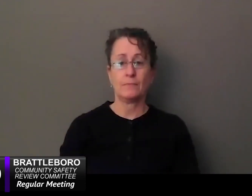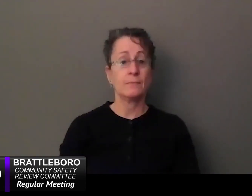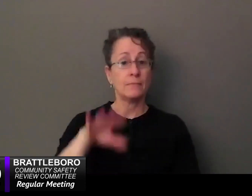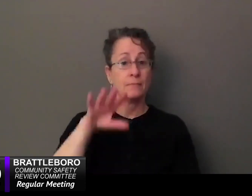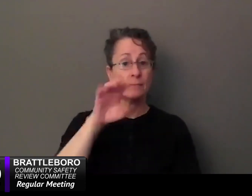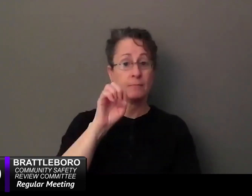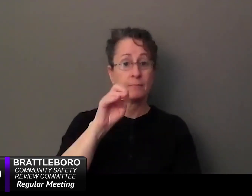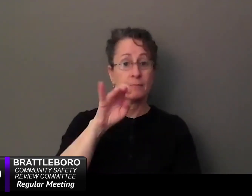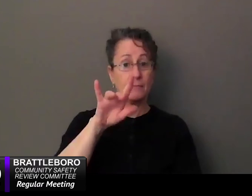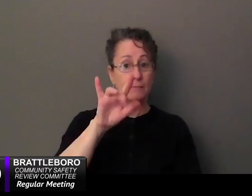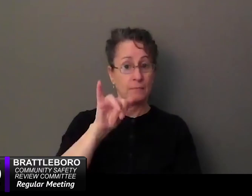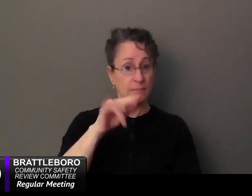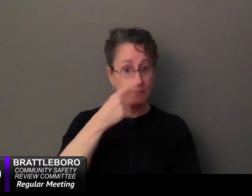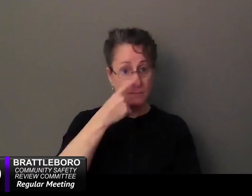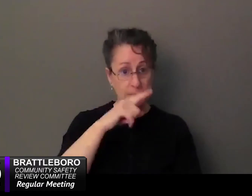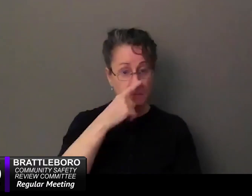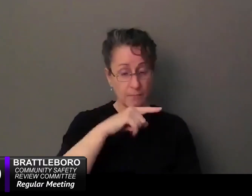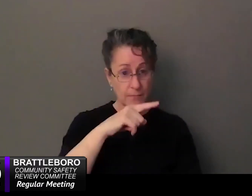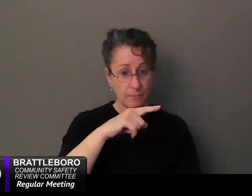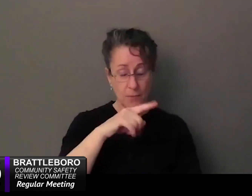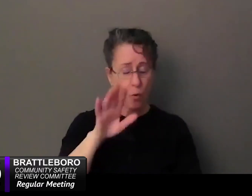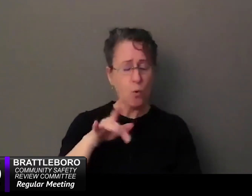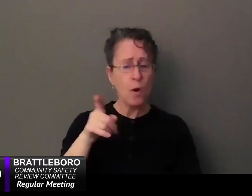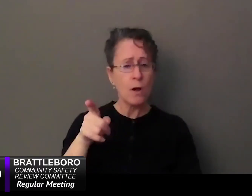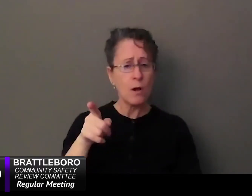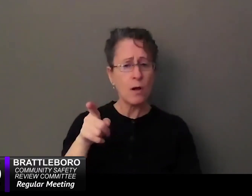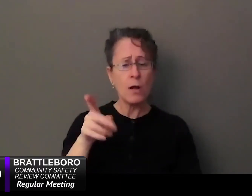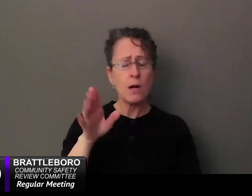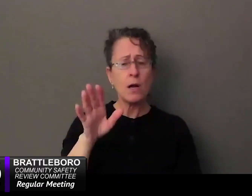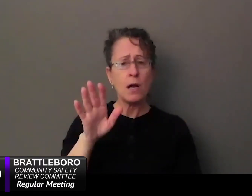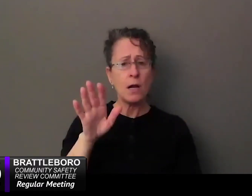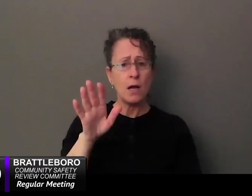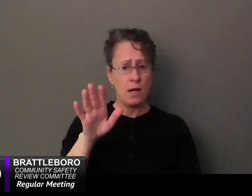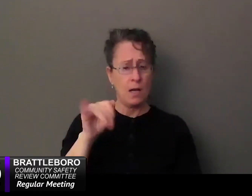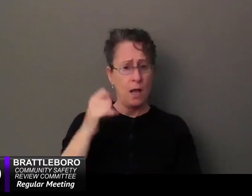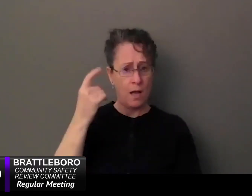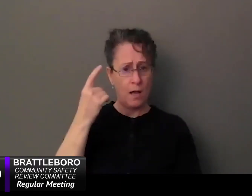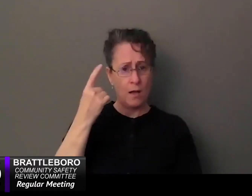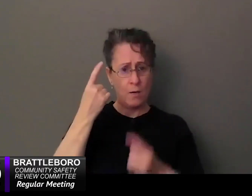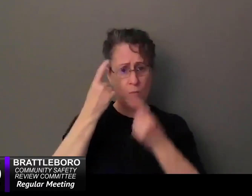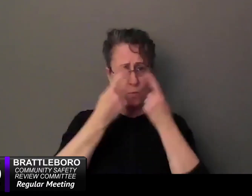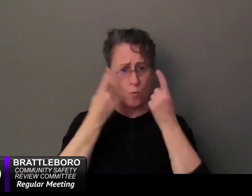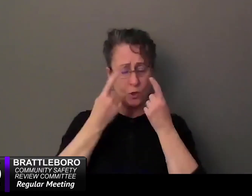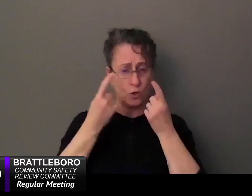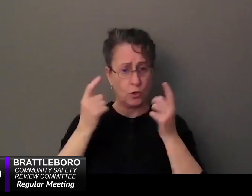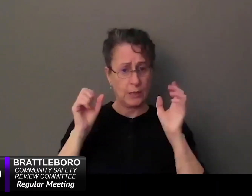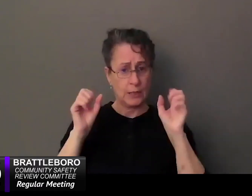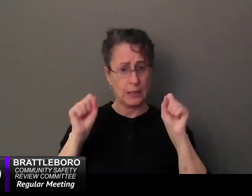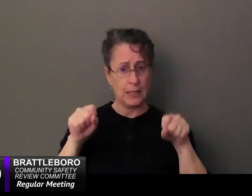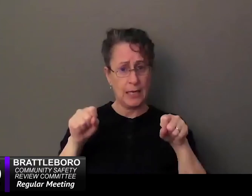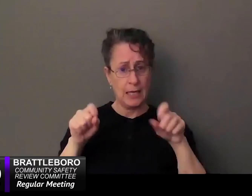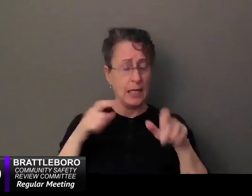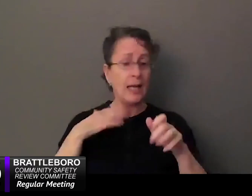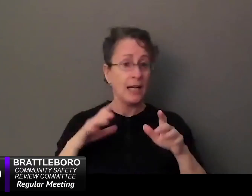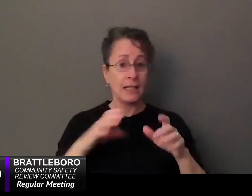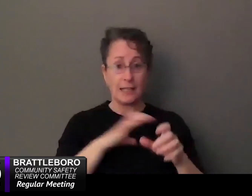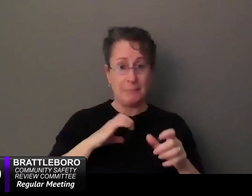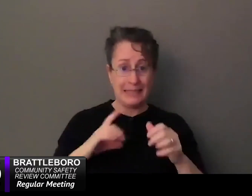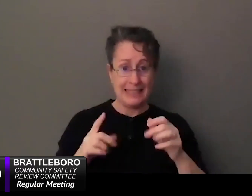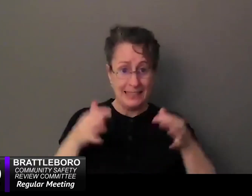Emily, would you rather go, could we actually make a committee decision, our very first committee